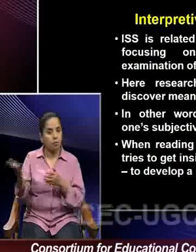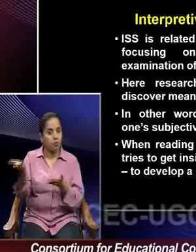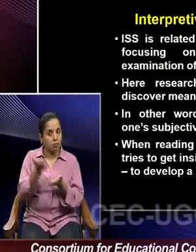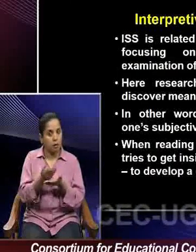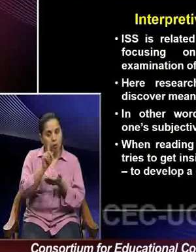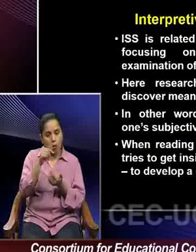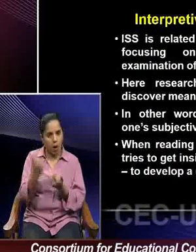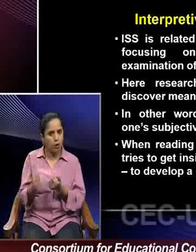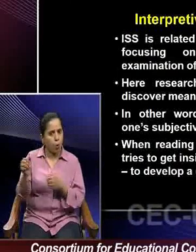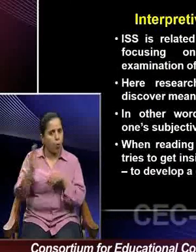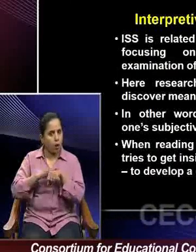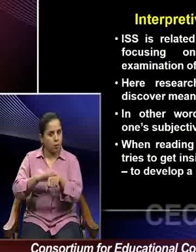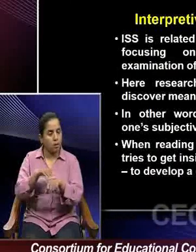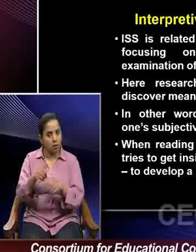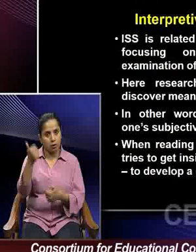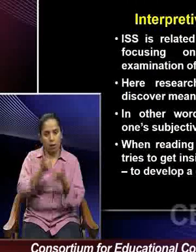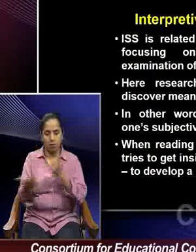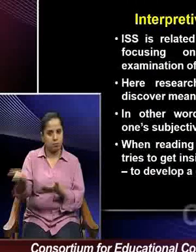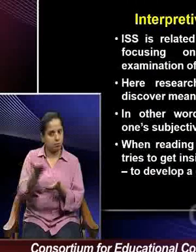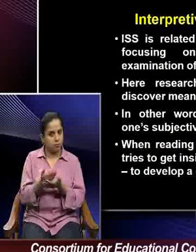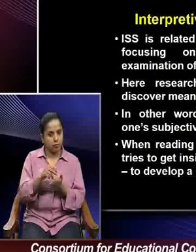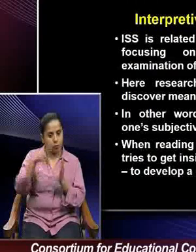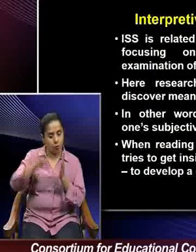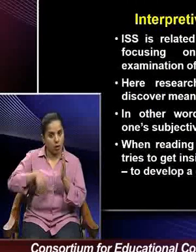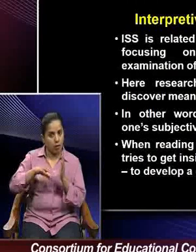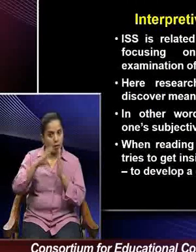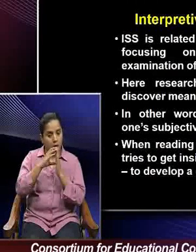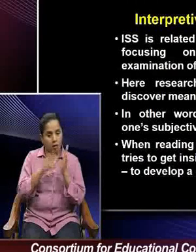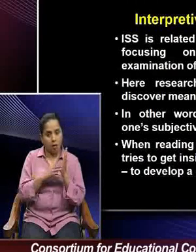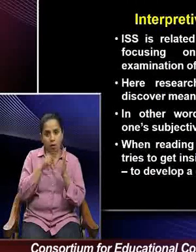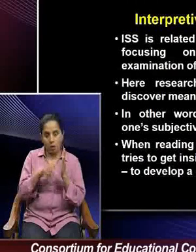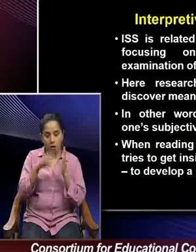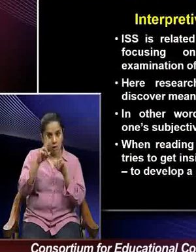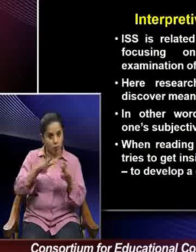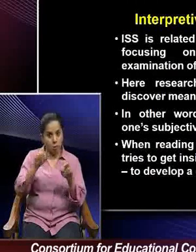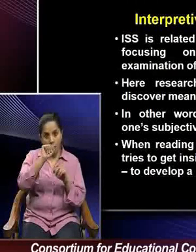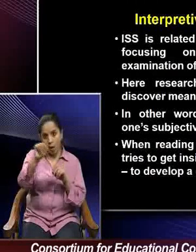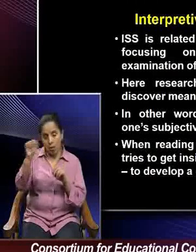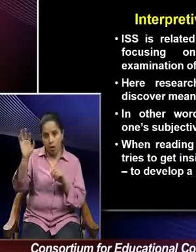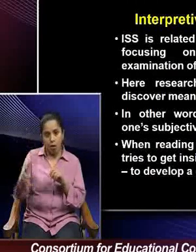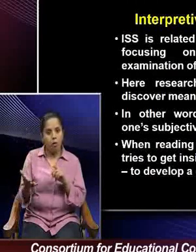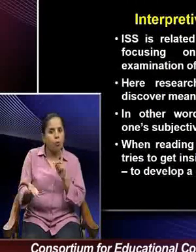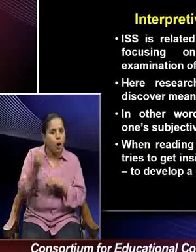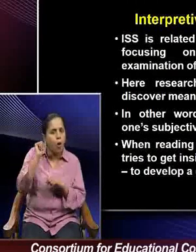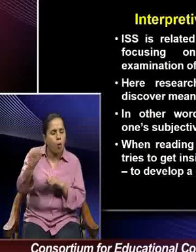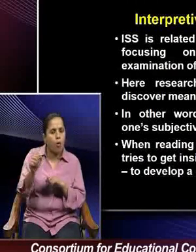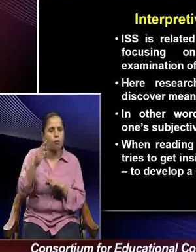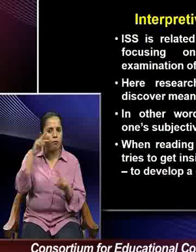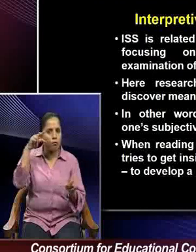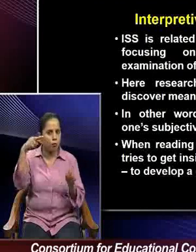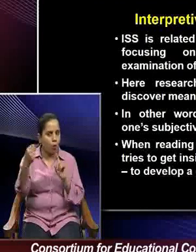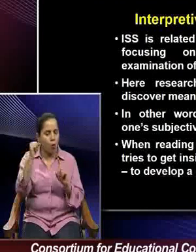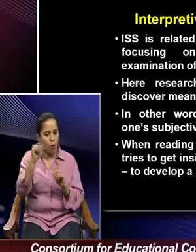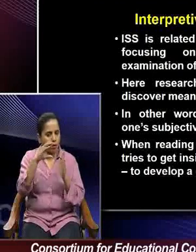subjective experiences to the text. When reading the text, each researcher tries to get inside the viewpoint of the